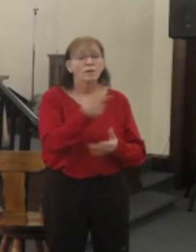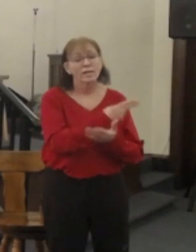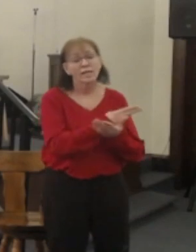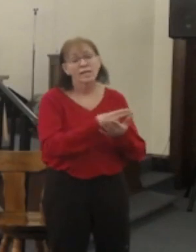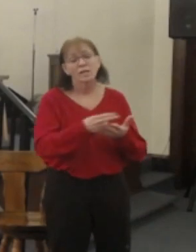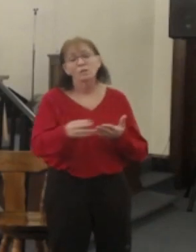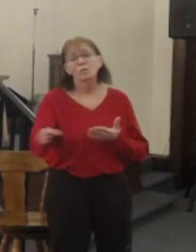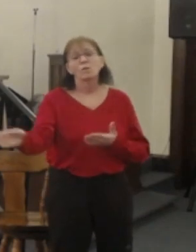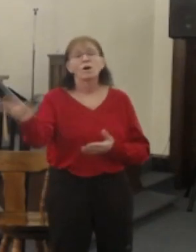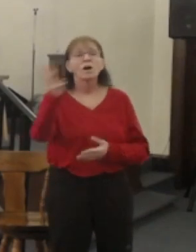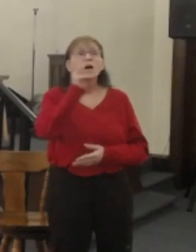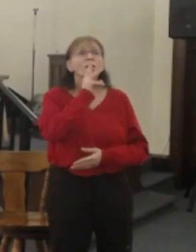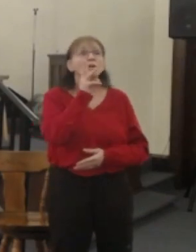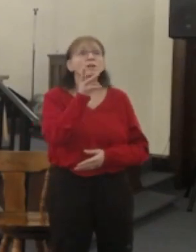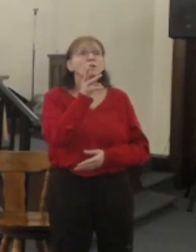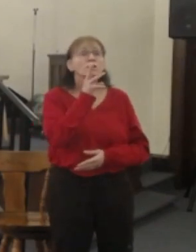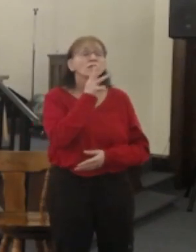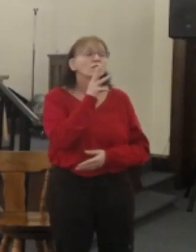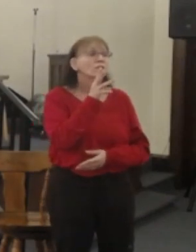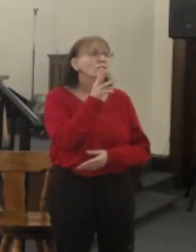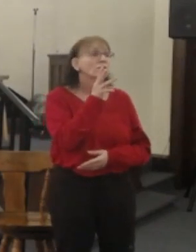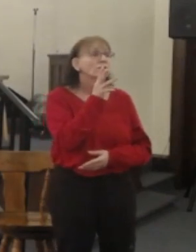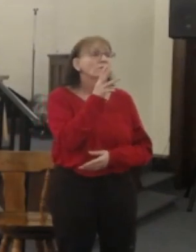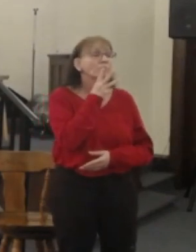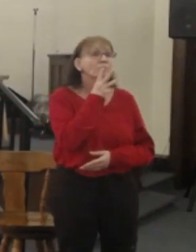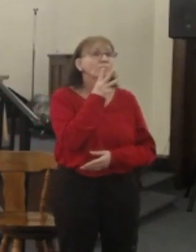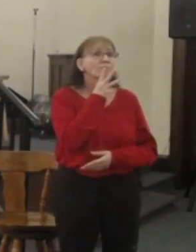holy water.